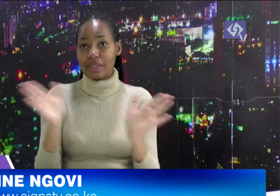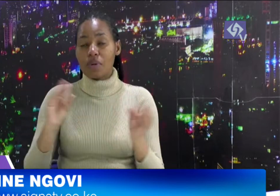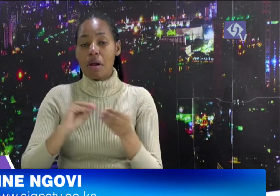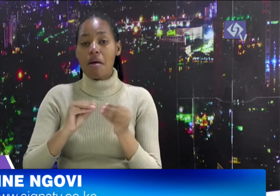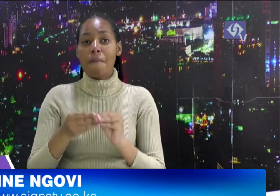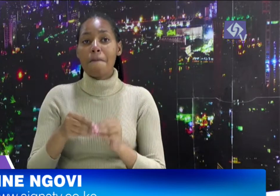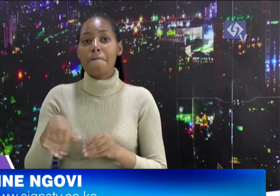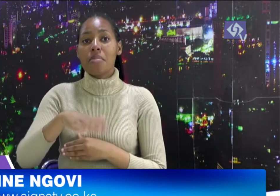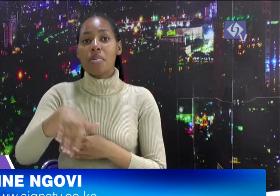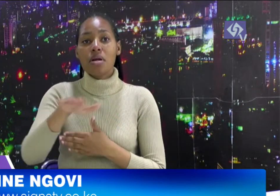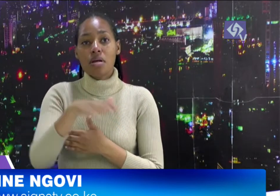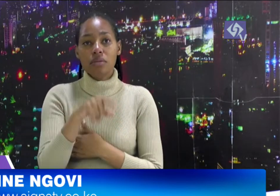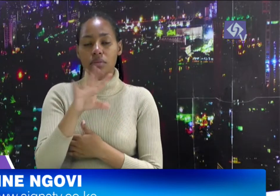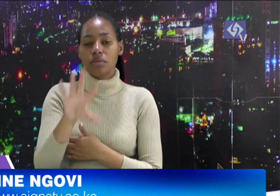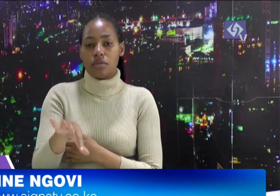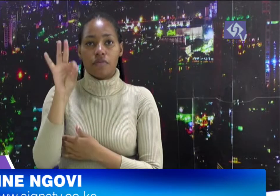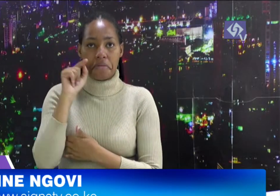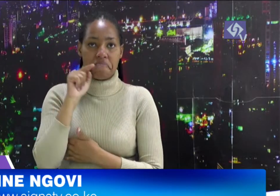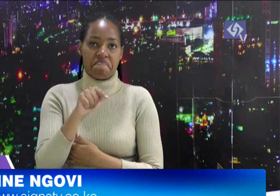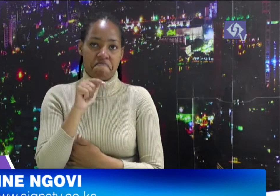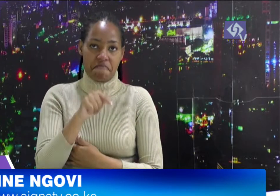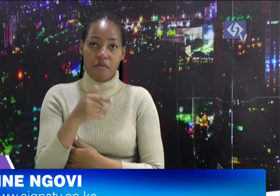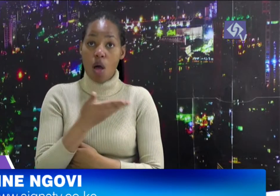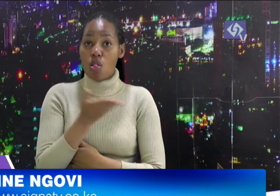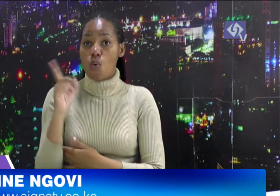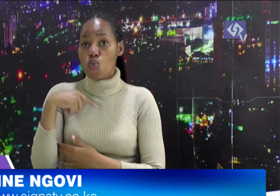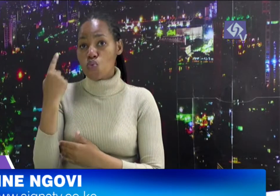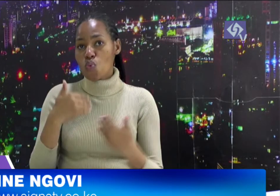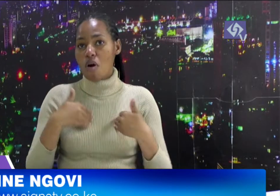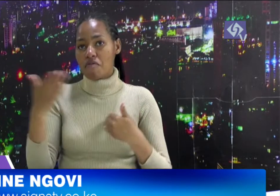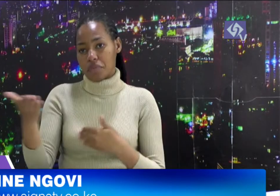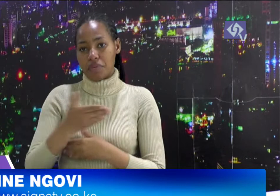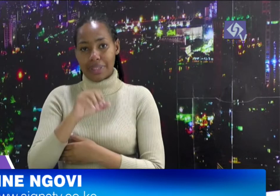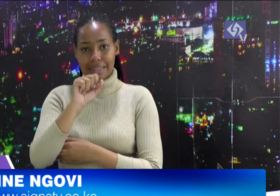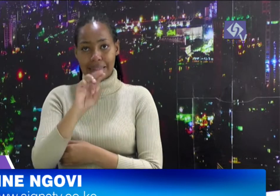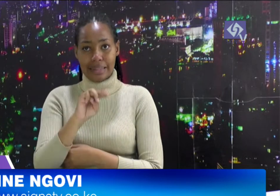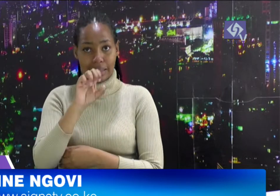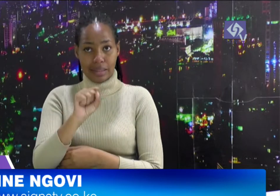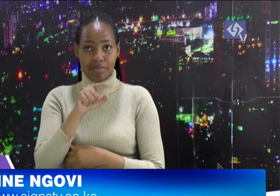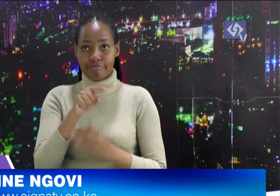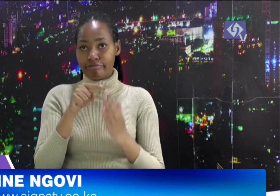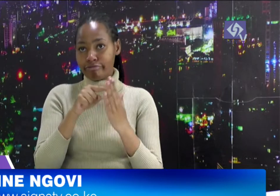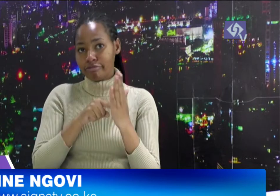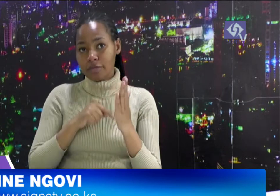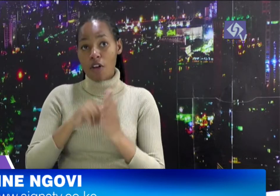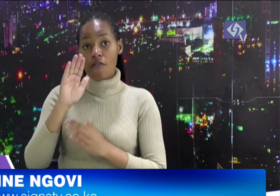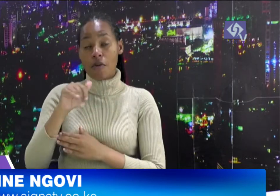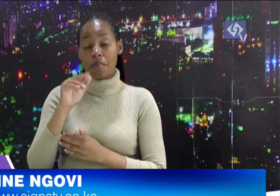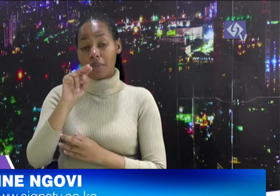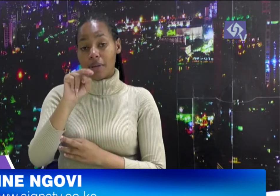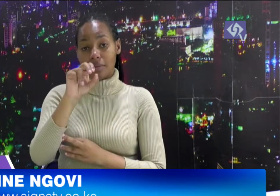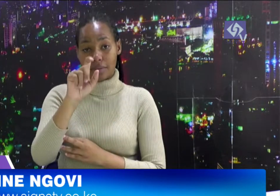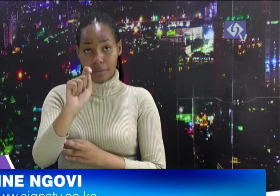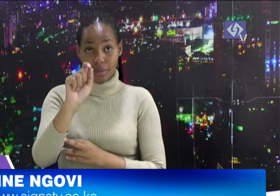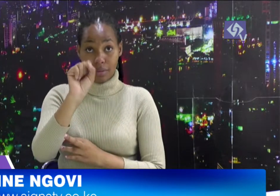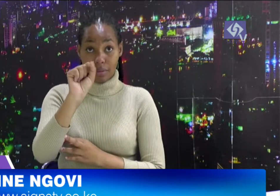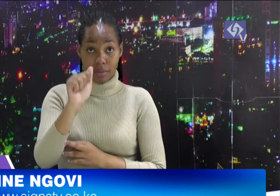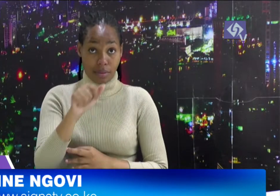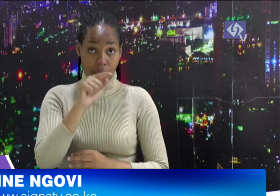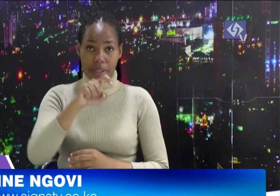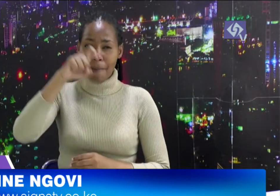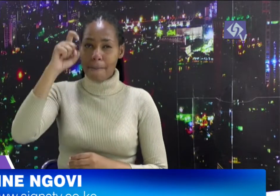the new generation number plates to pick them up. Those who have received SMS notifications